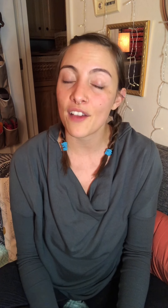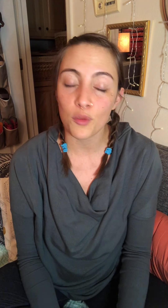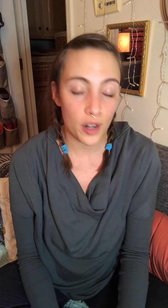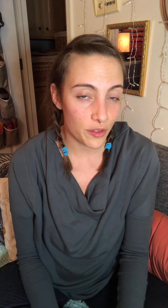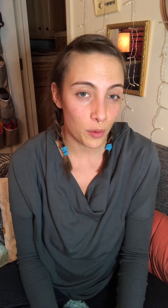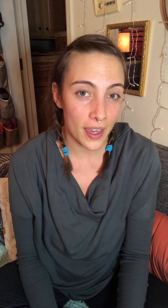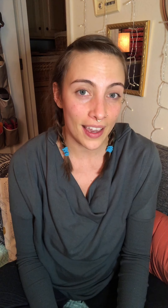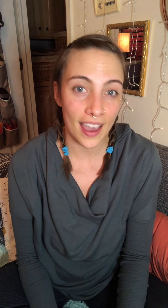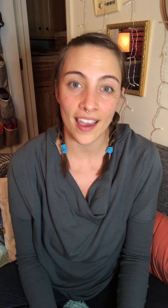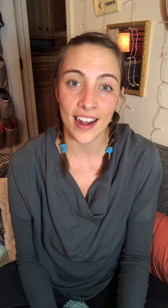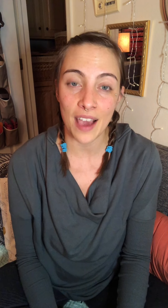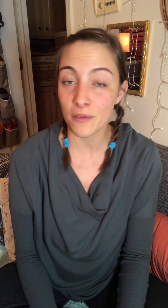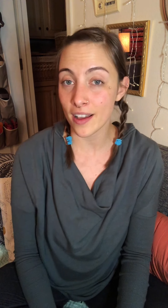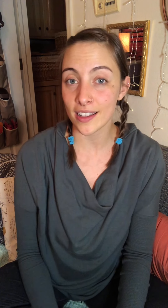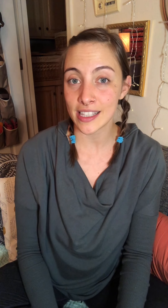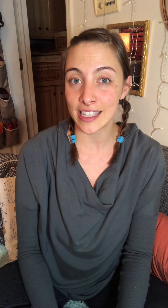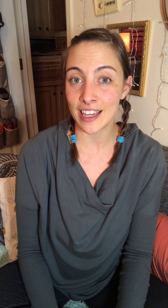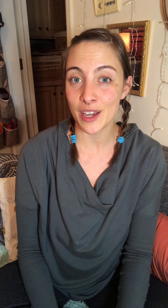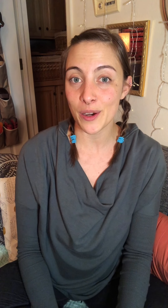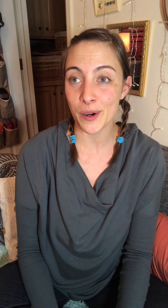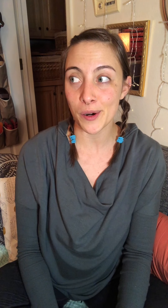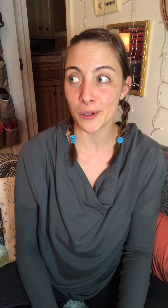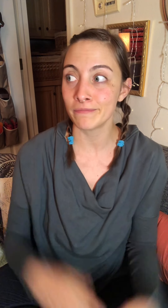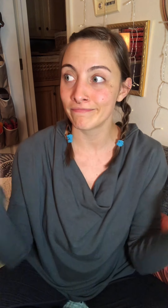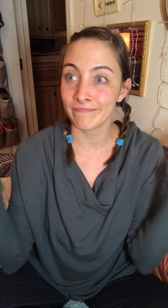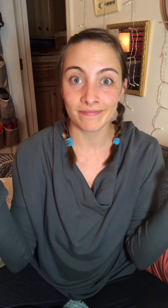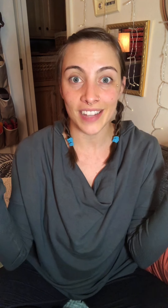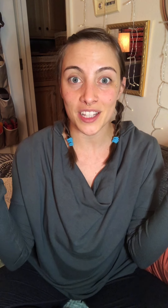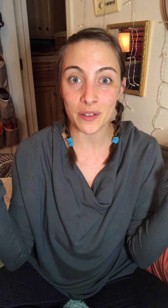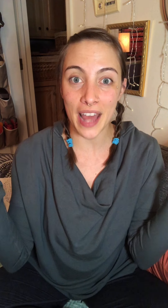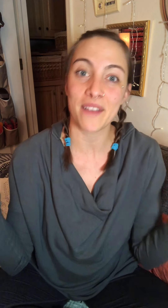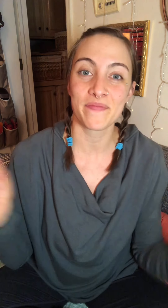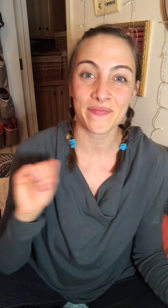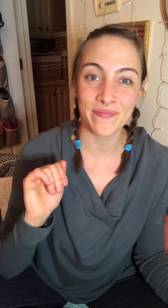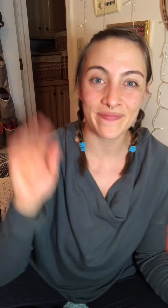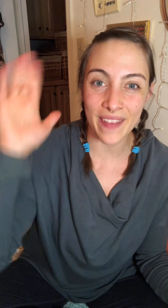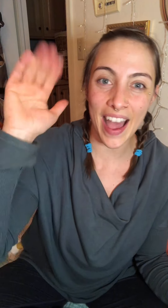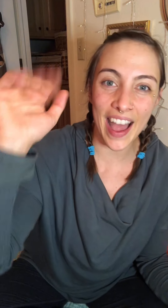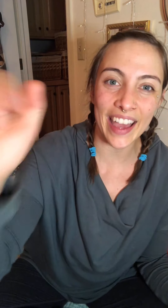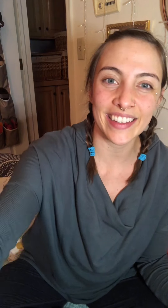wonderful week, and I will see you next Tuesday. Bye.